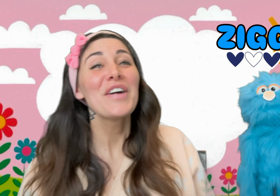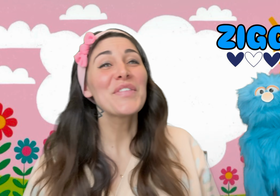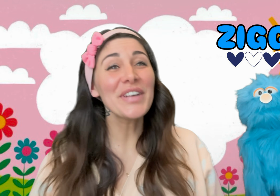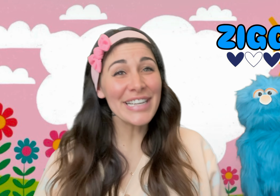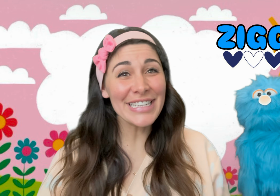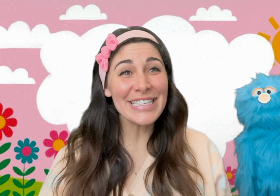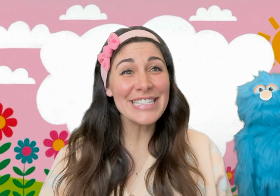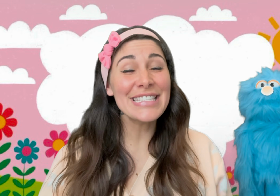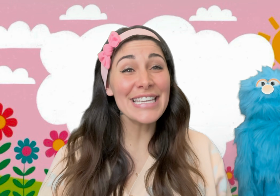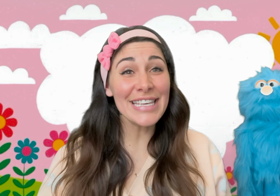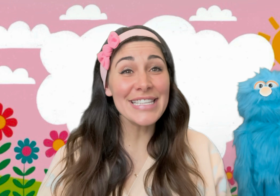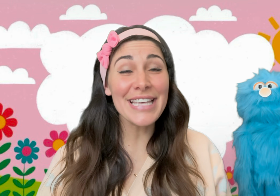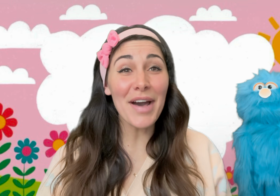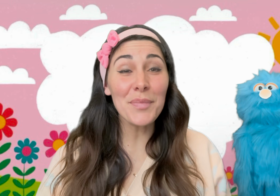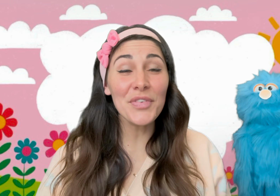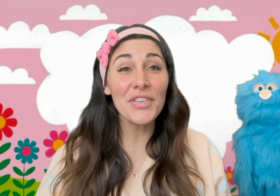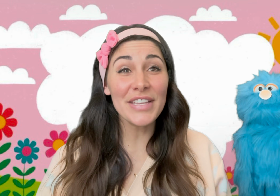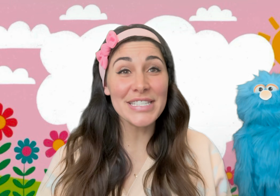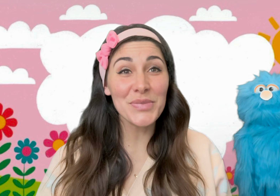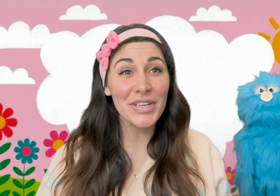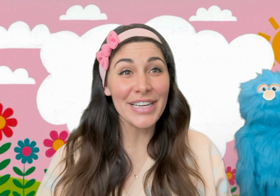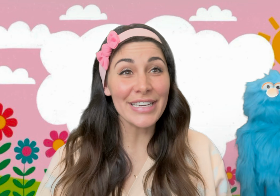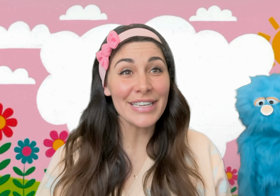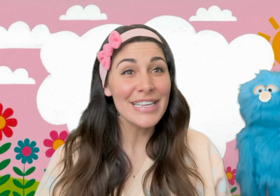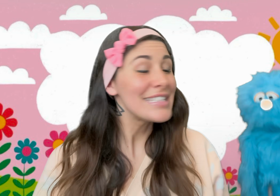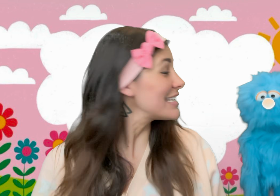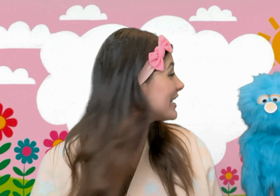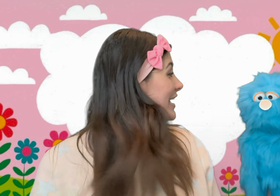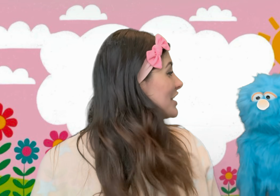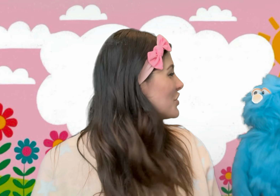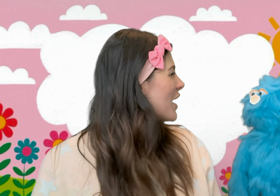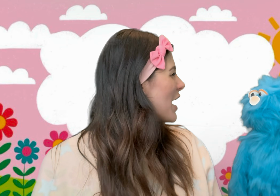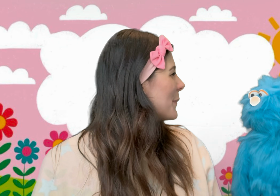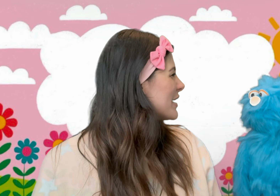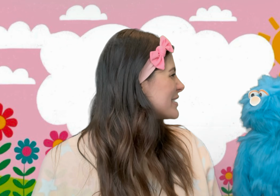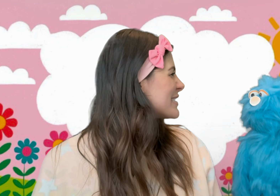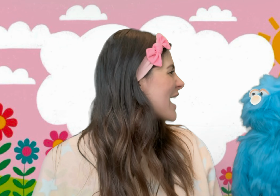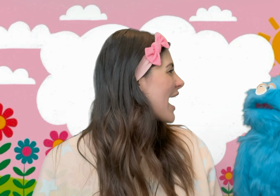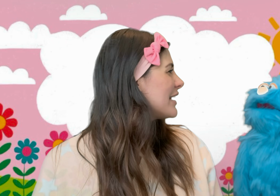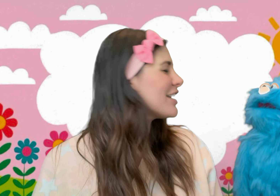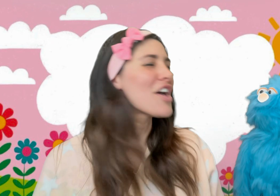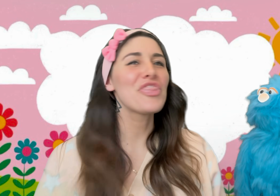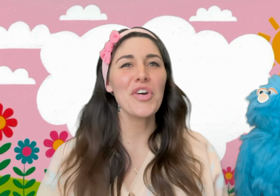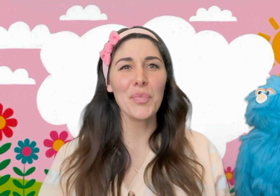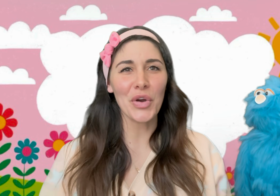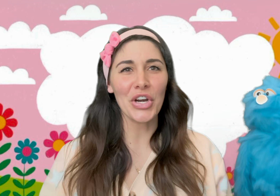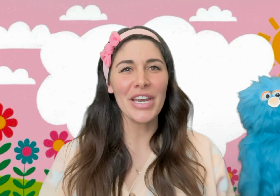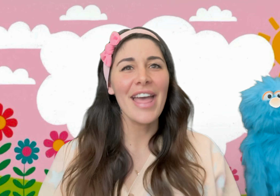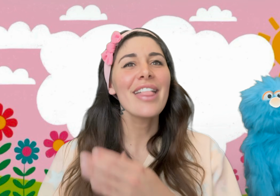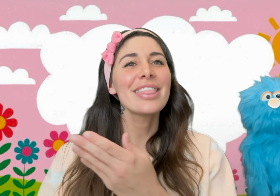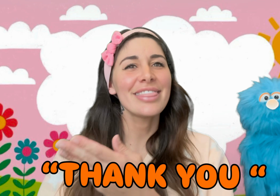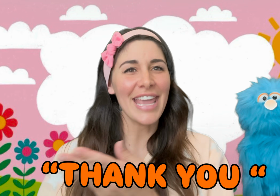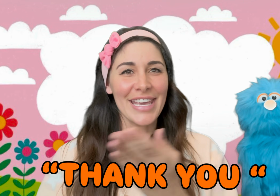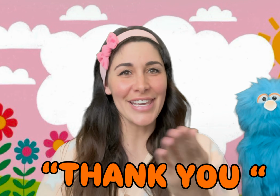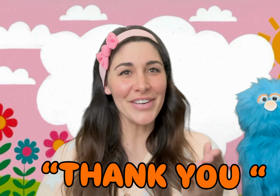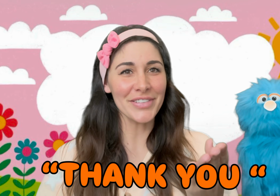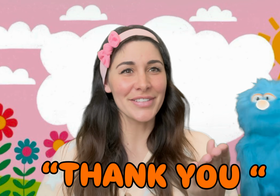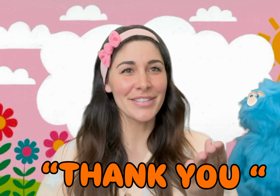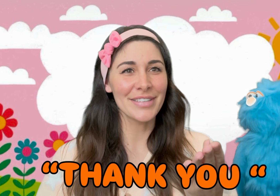We're gonna need Ziggy's help for this one. Ziggy, can you help us sign the word thank you?